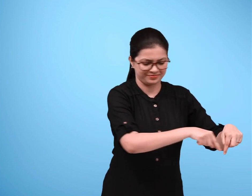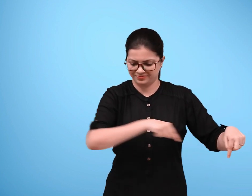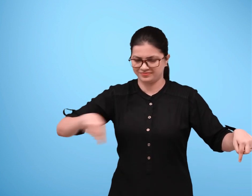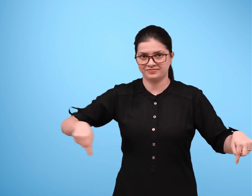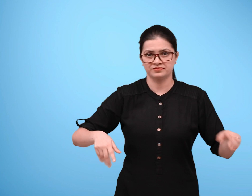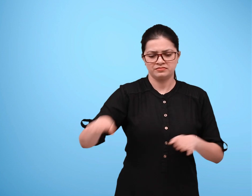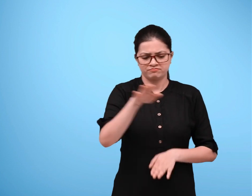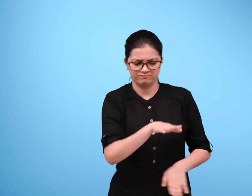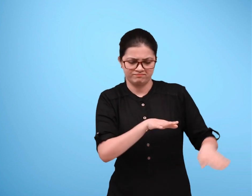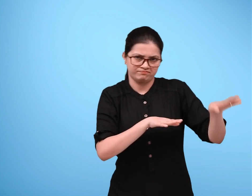the width of a finger,